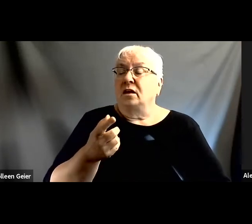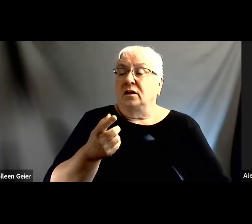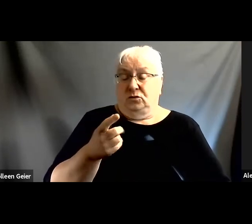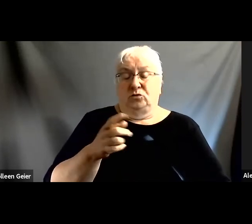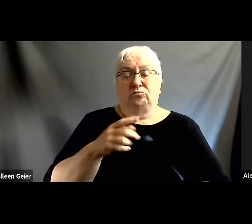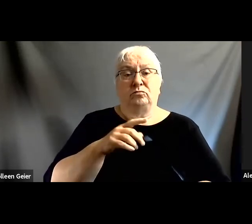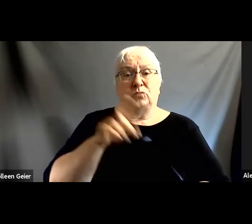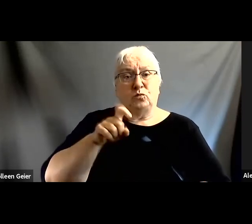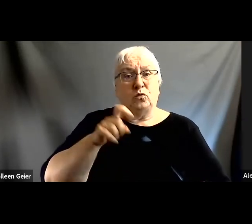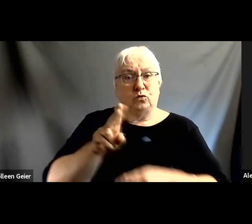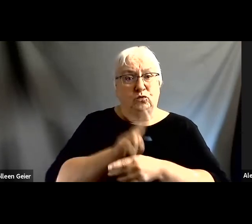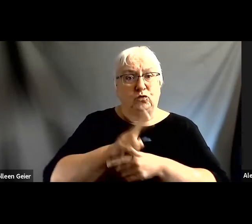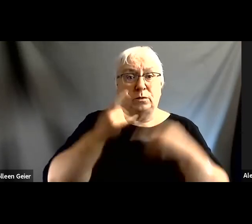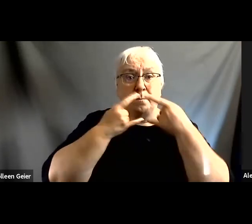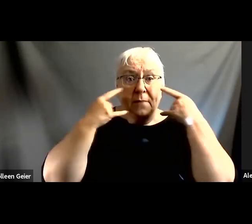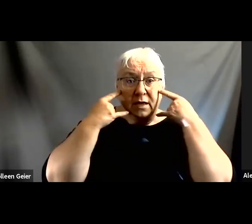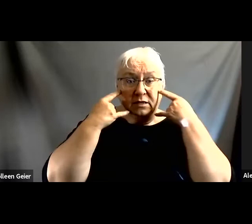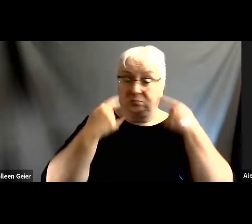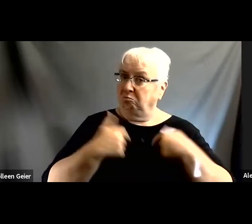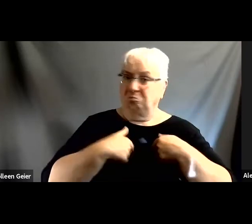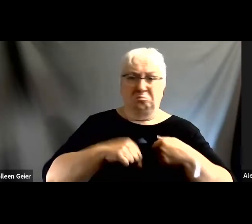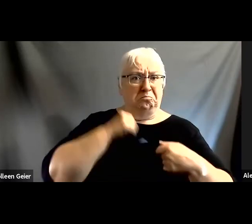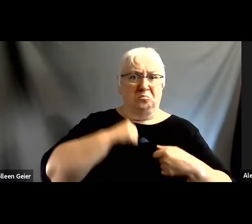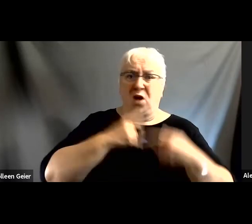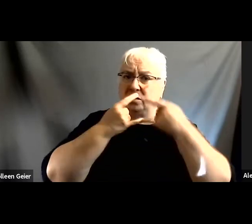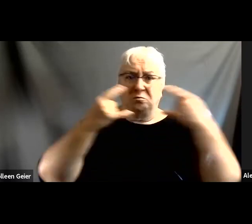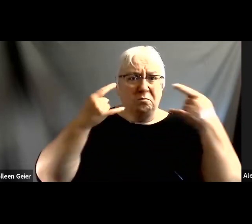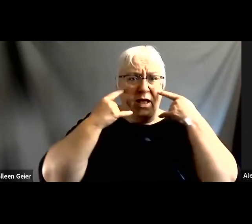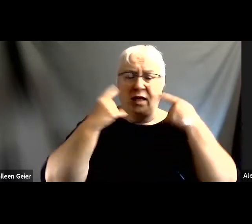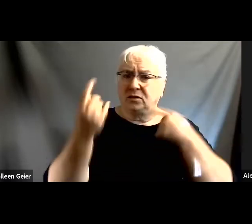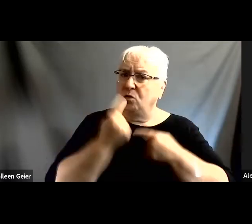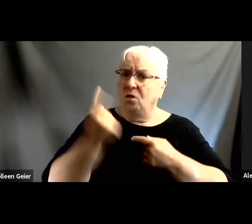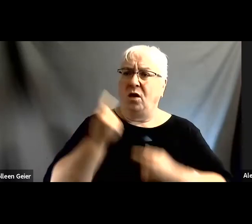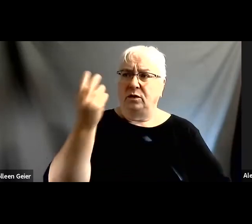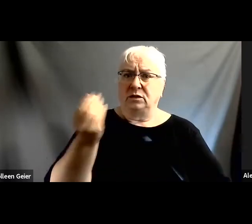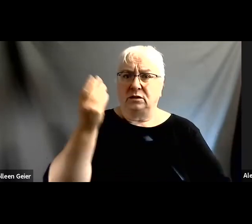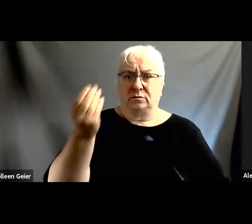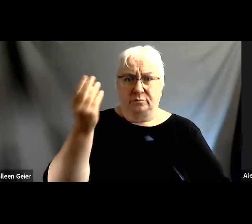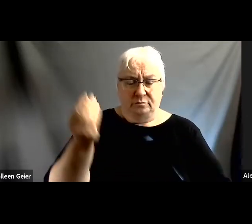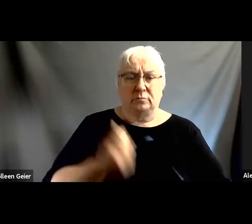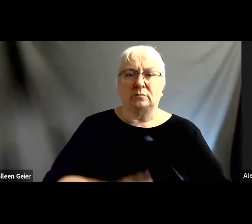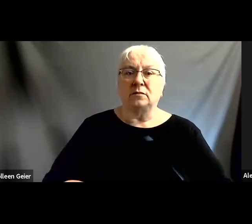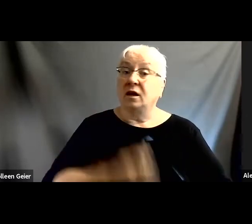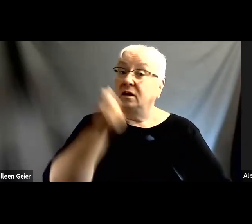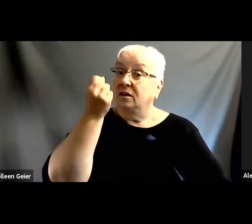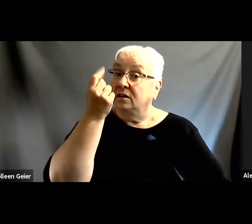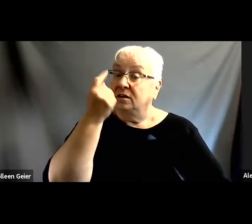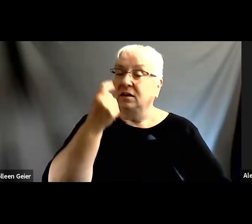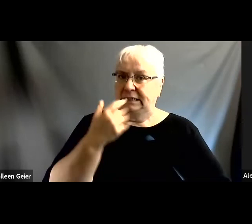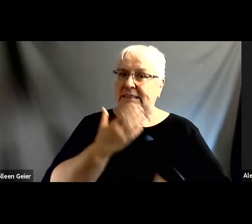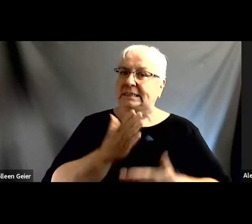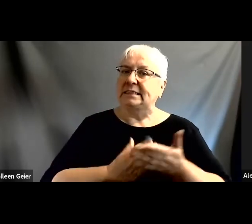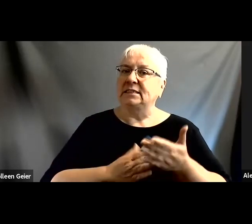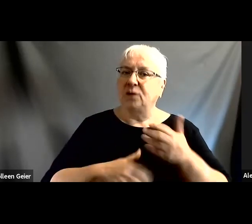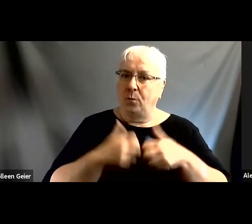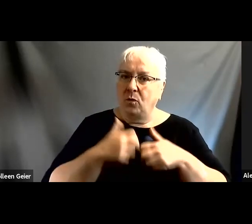mask wherever I go. I will continue to proudly wear a mask, but it does also pose some challenges that we need to look at